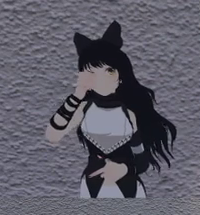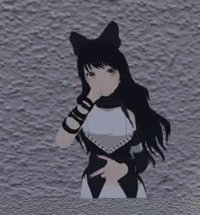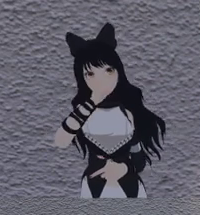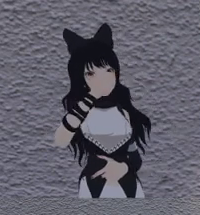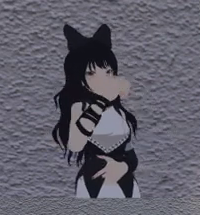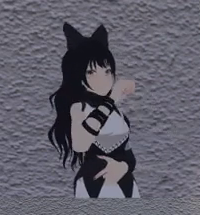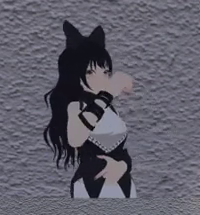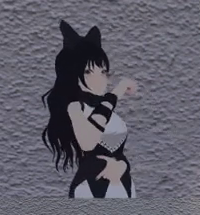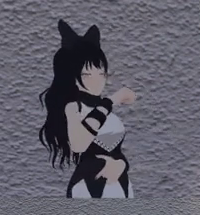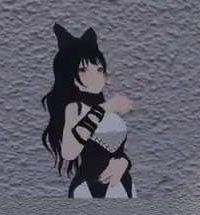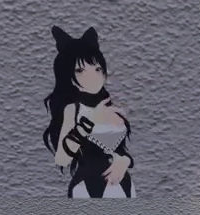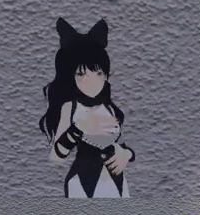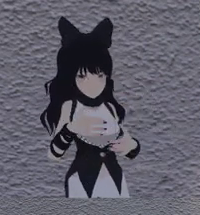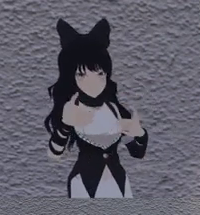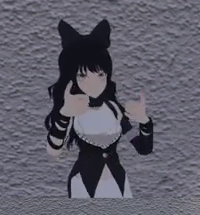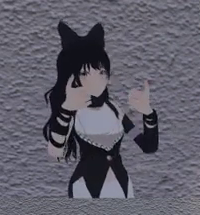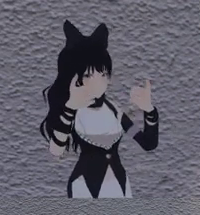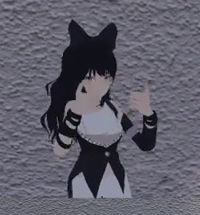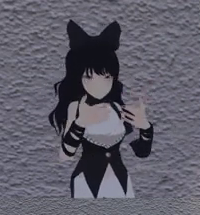Silly.